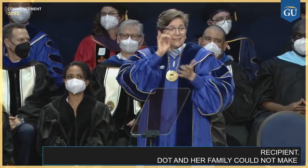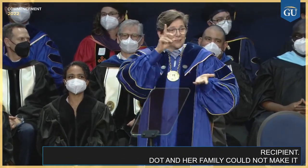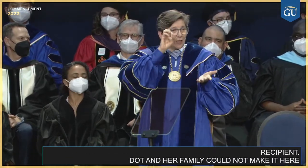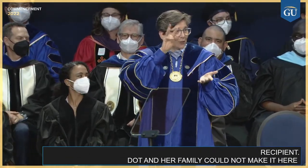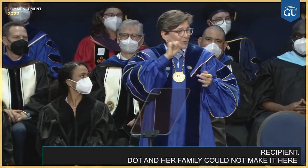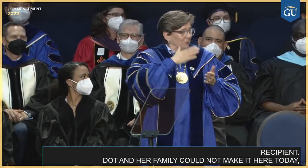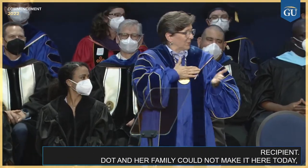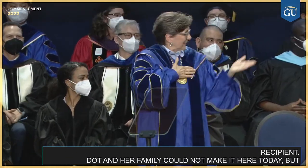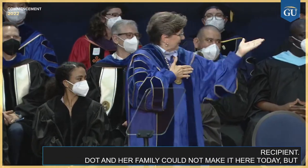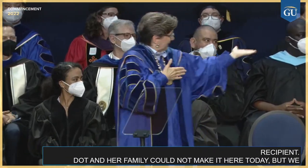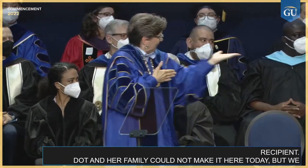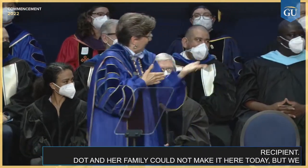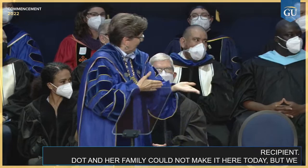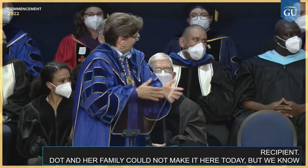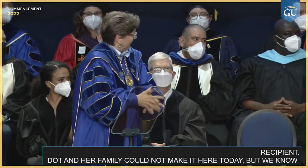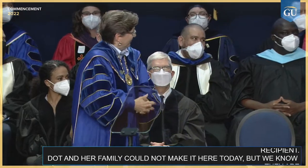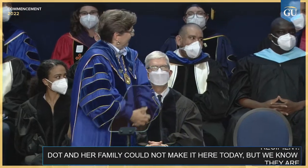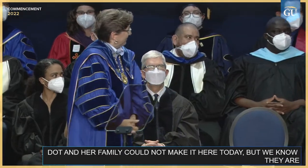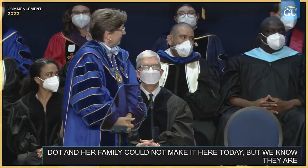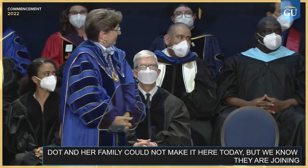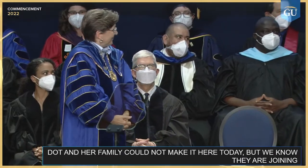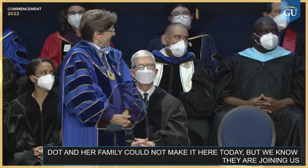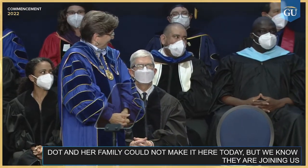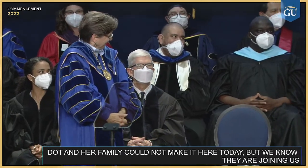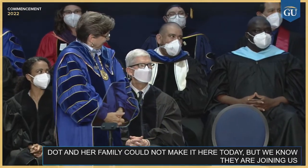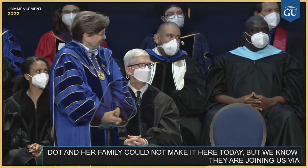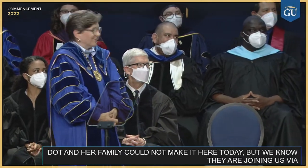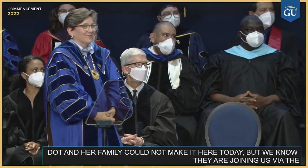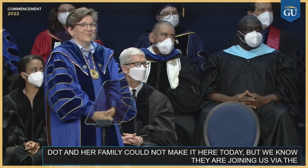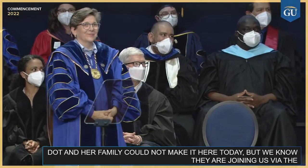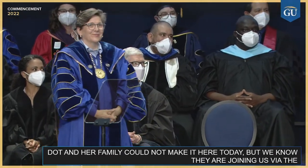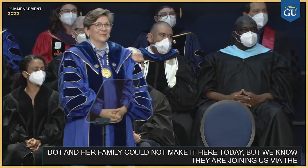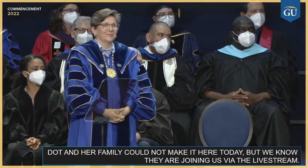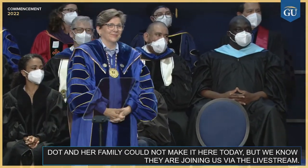And I would like to ask Dr. Lewis to please come forward.